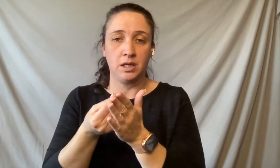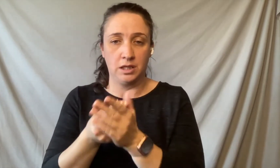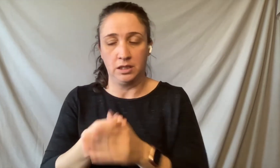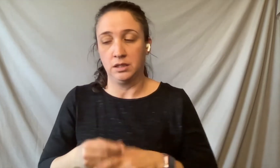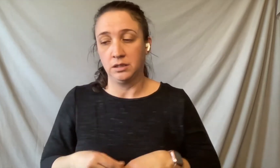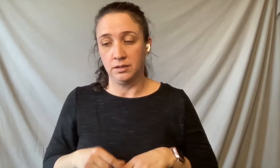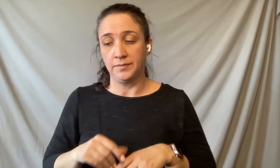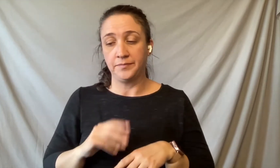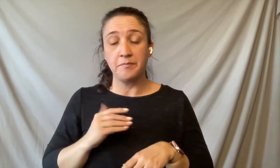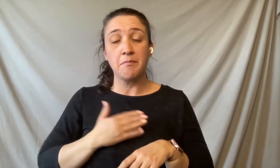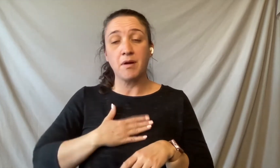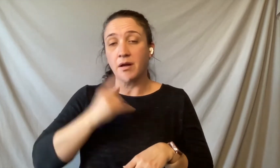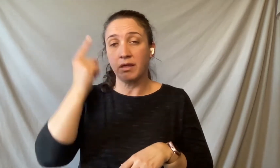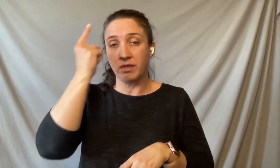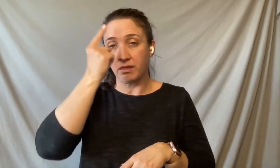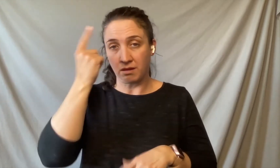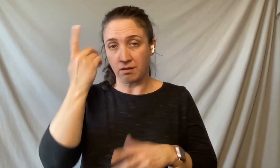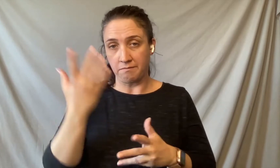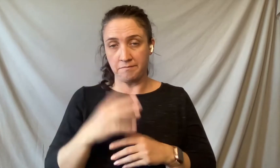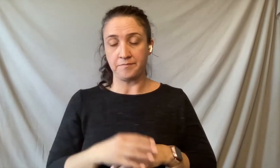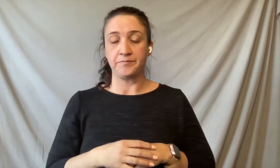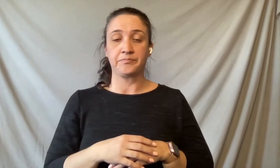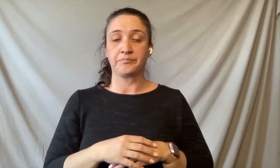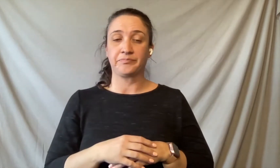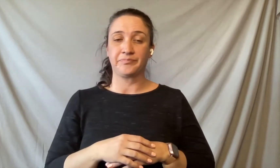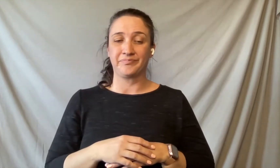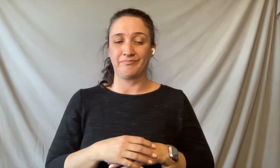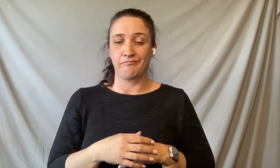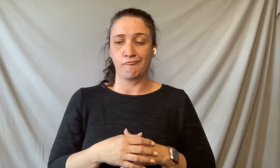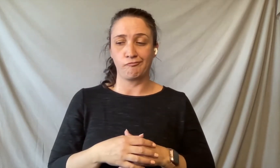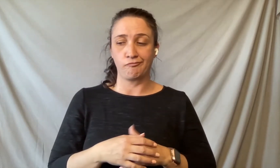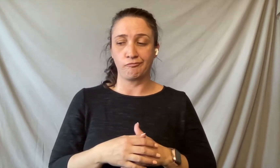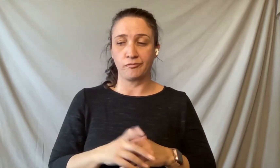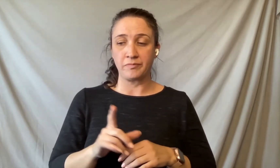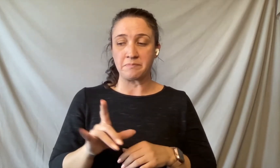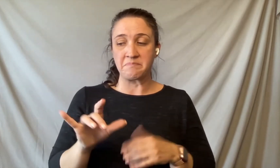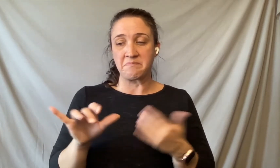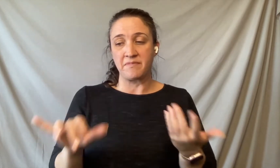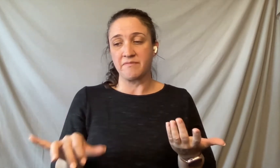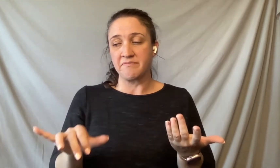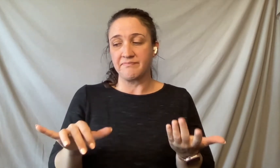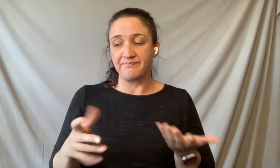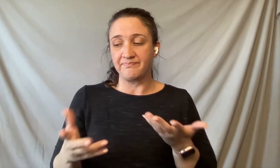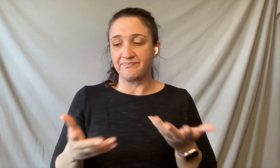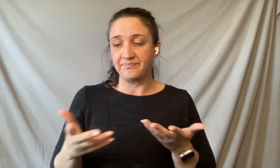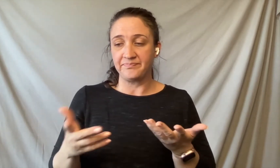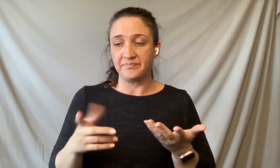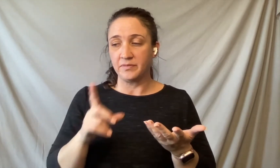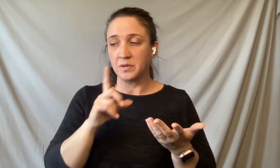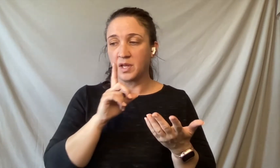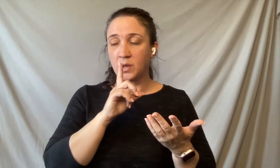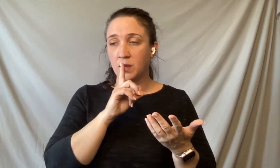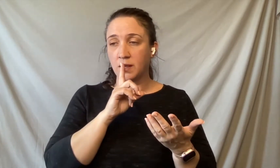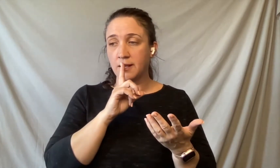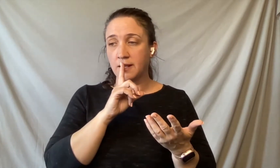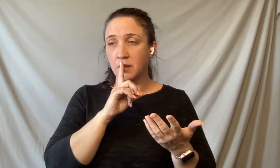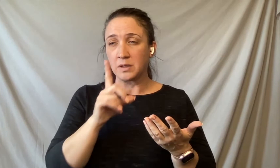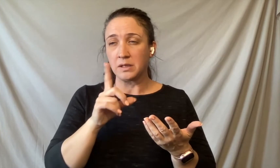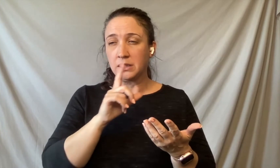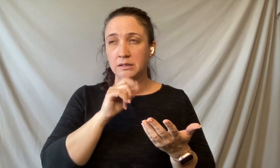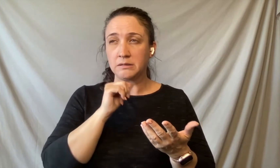my thought is that that doesn't really end up being a way of expending ARPA money, but